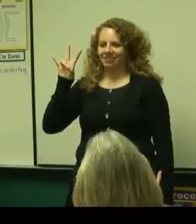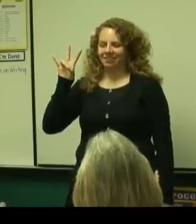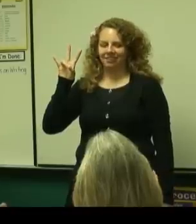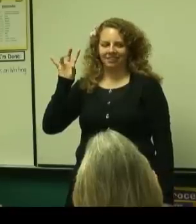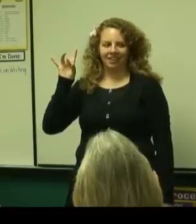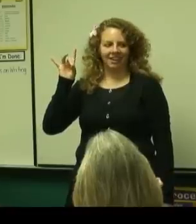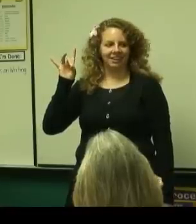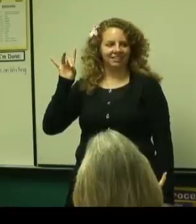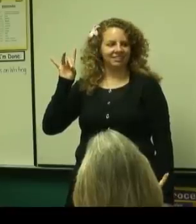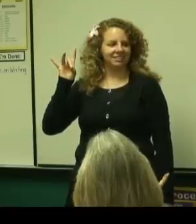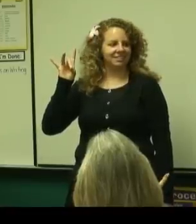8,